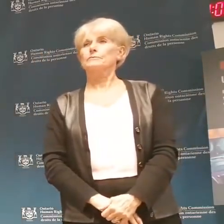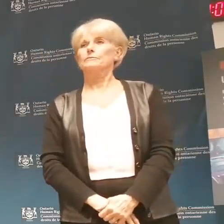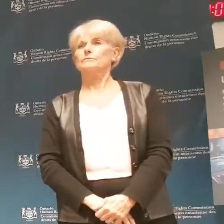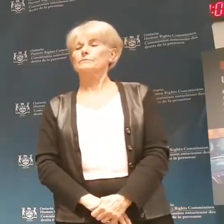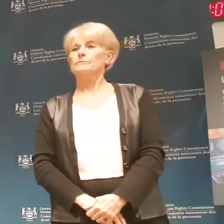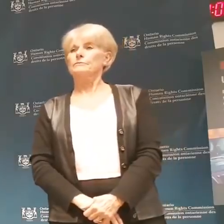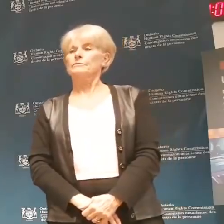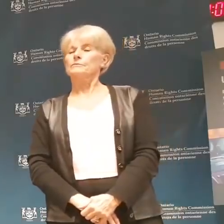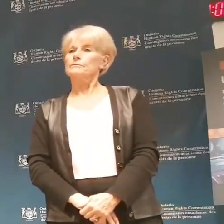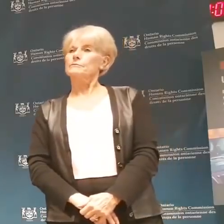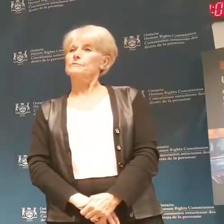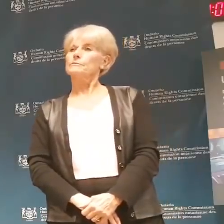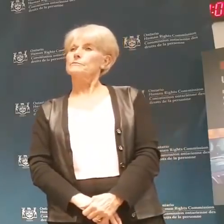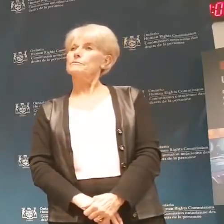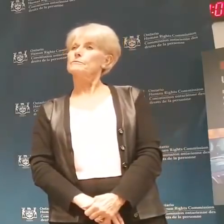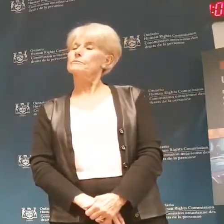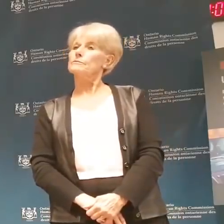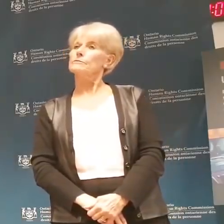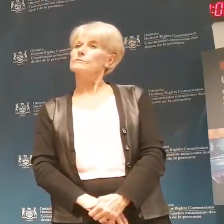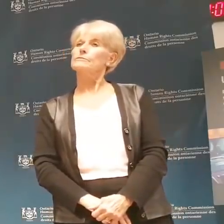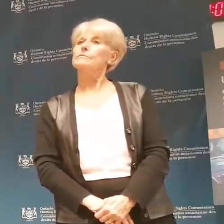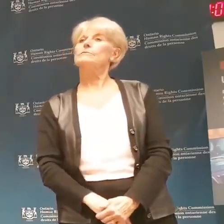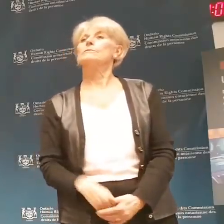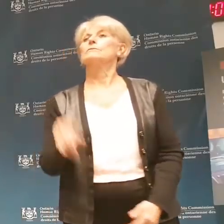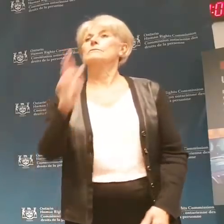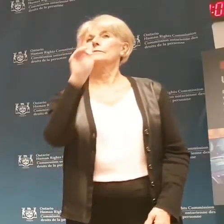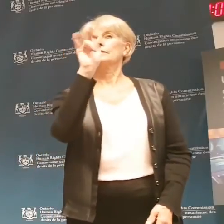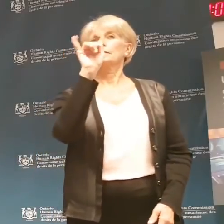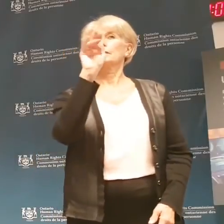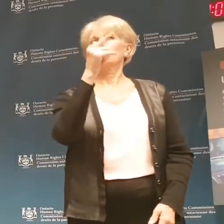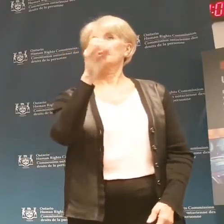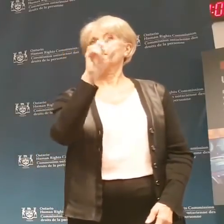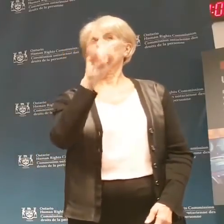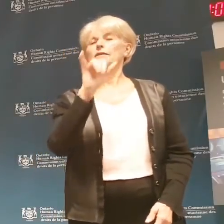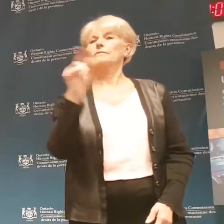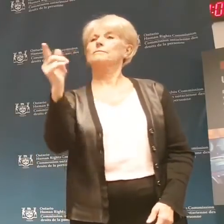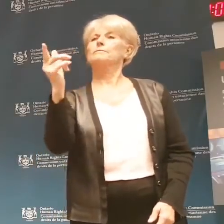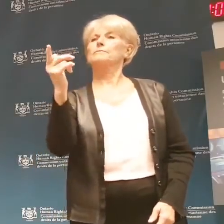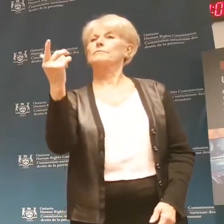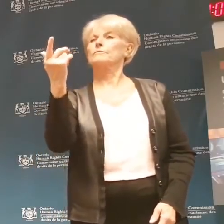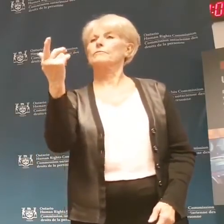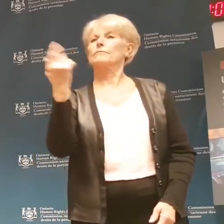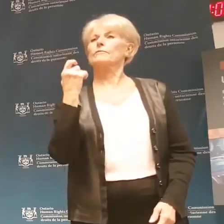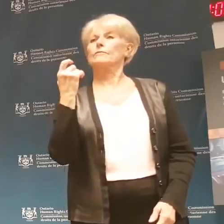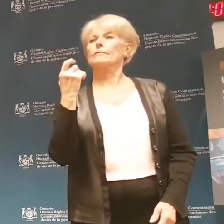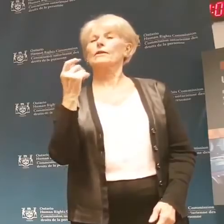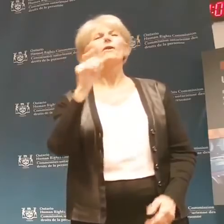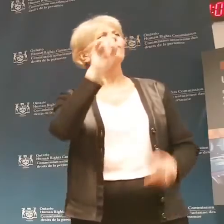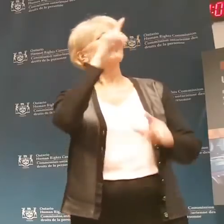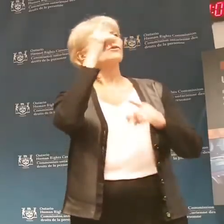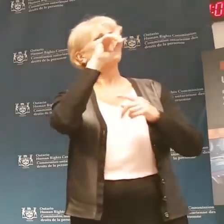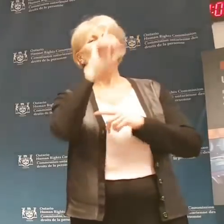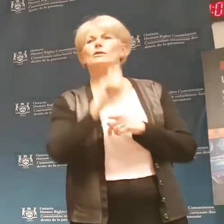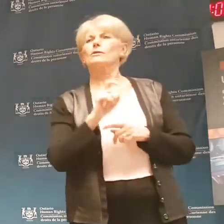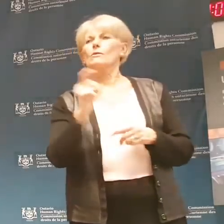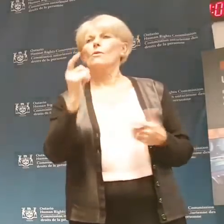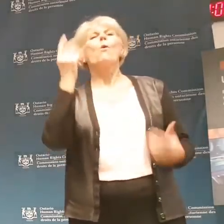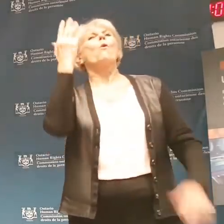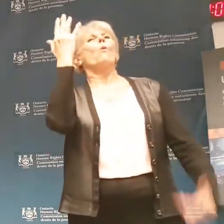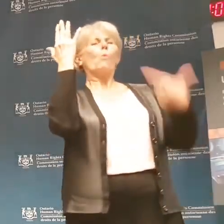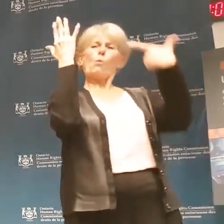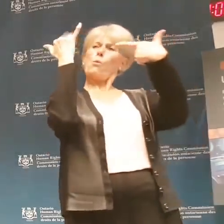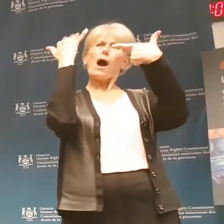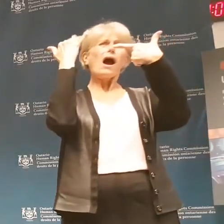May I add something to the mix? The question was asked back there, I think it was the first question, why is